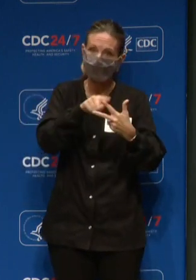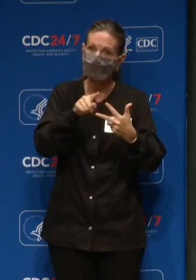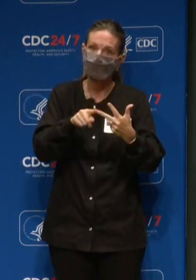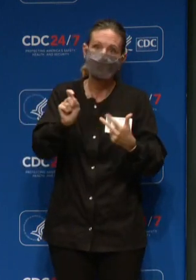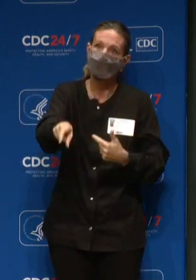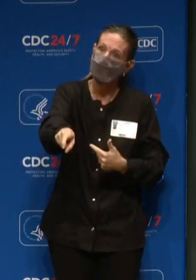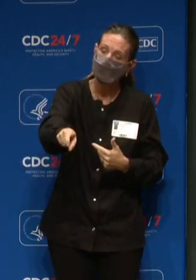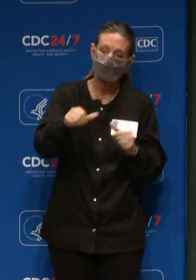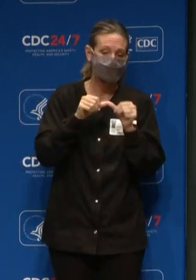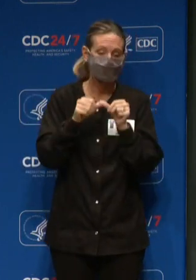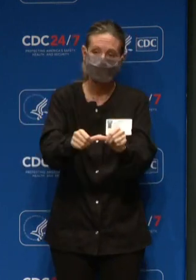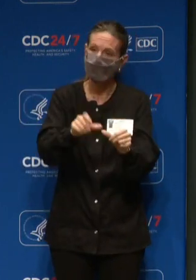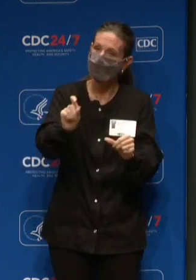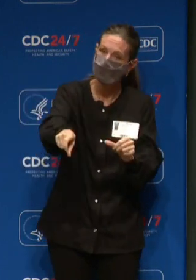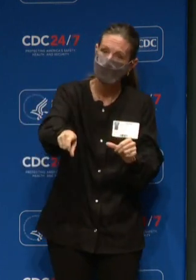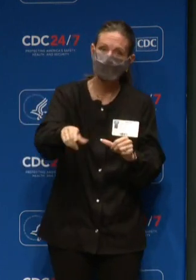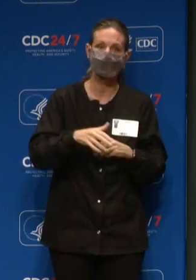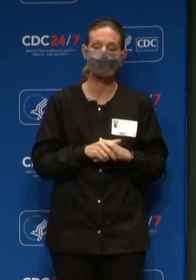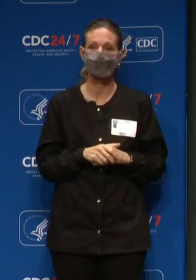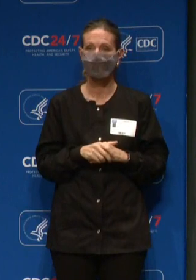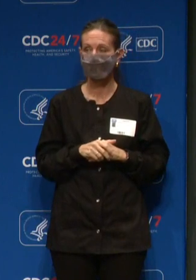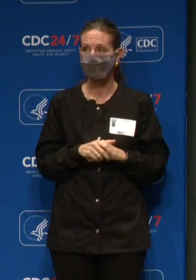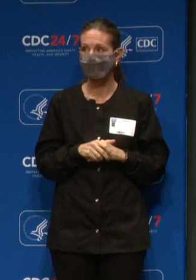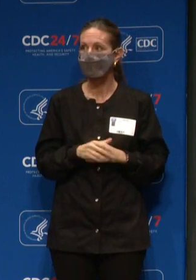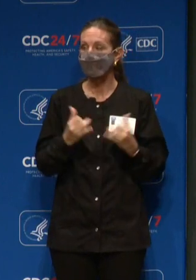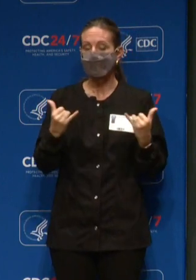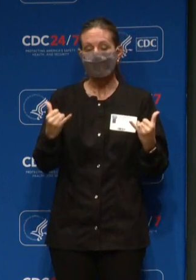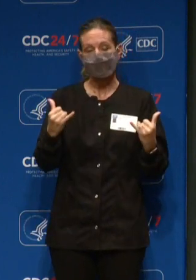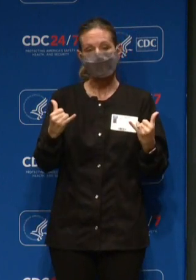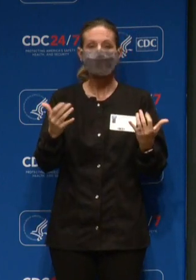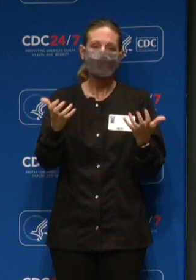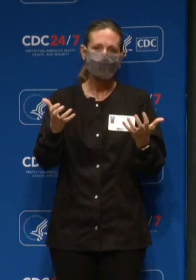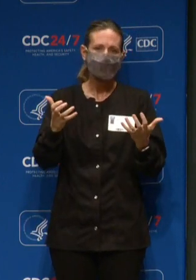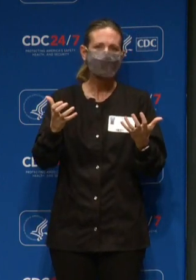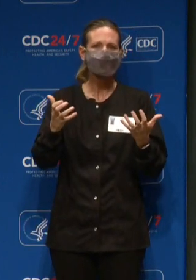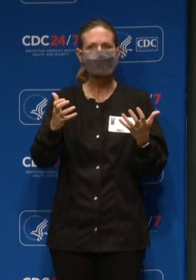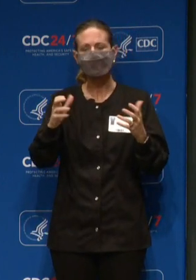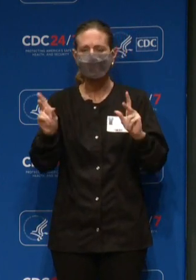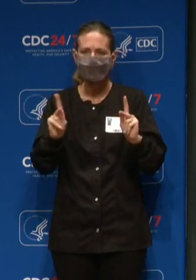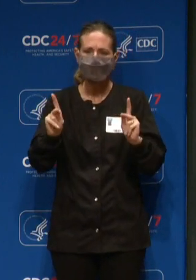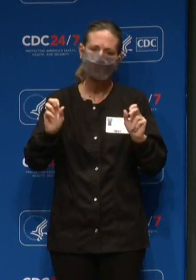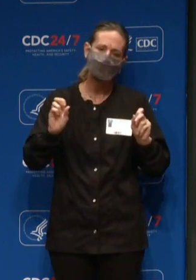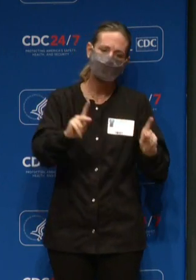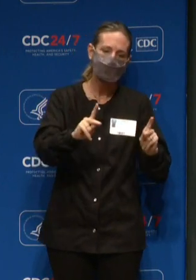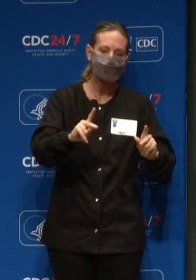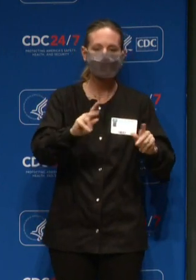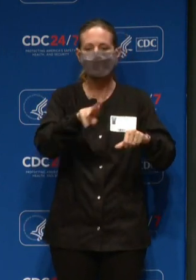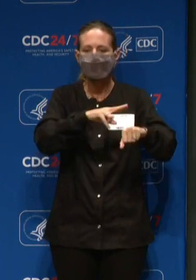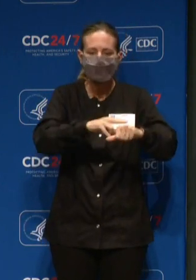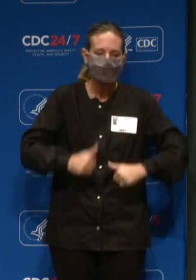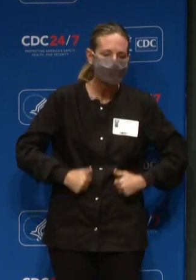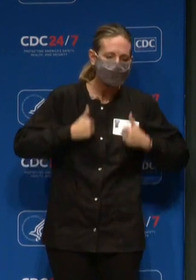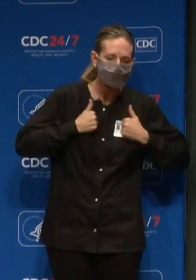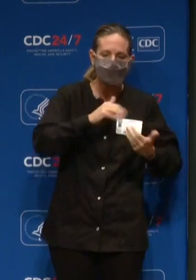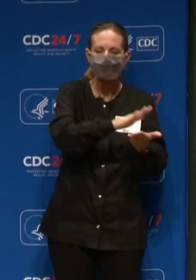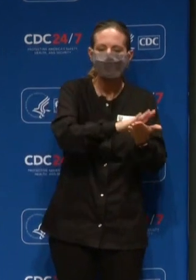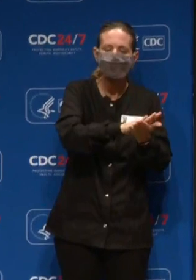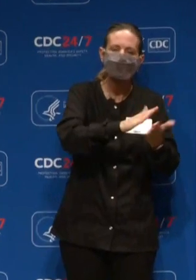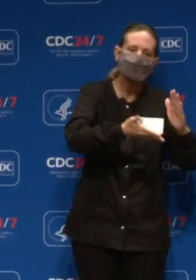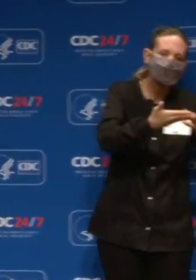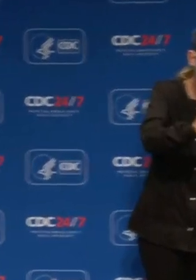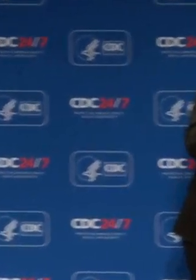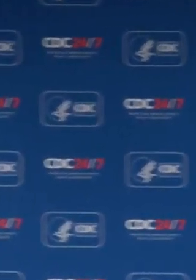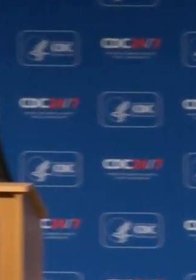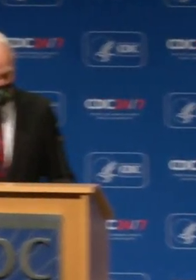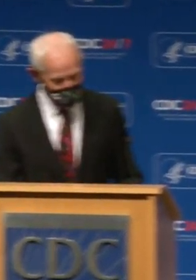into normal operations. I'd like to turn the podium over at this point to Alex Azar. Secretary Azar, thank